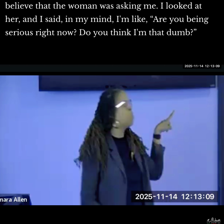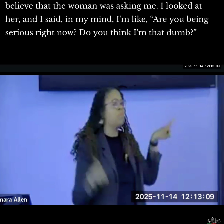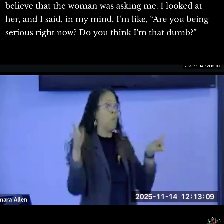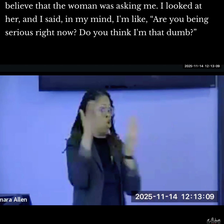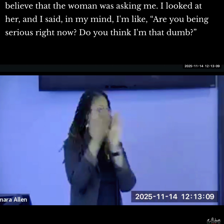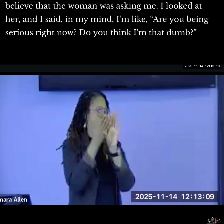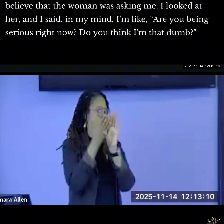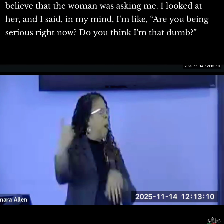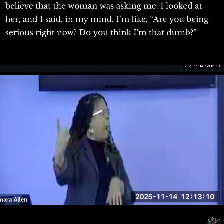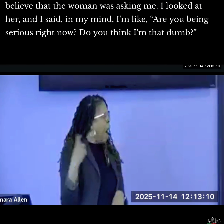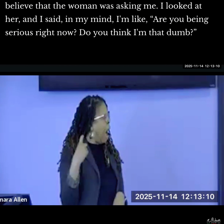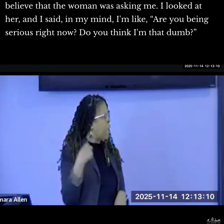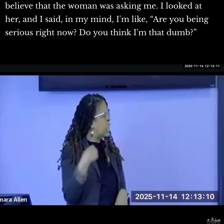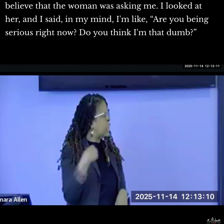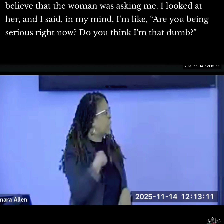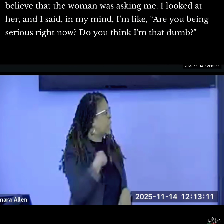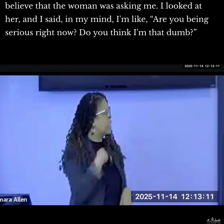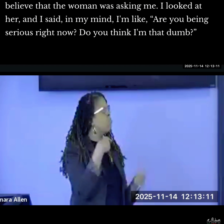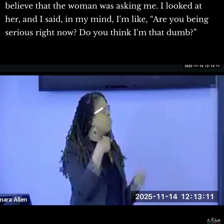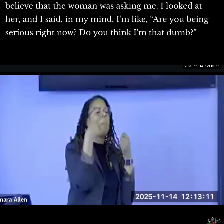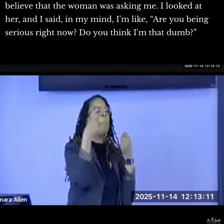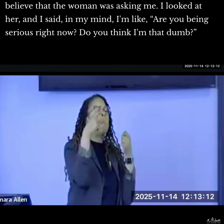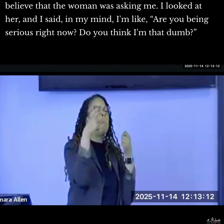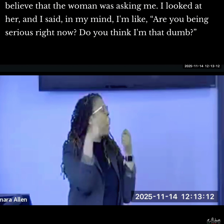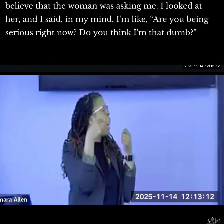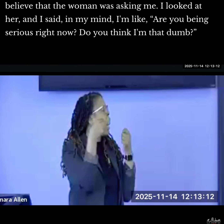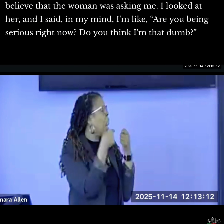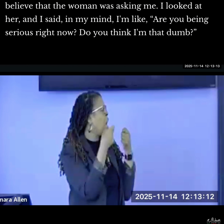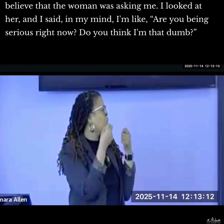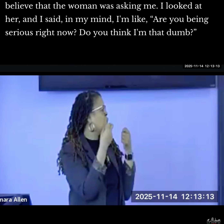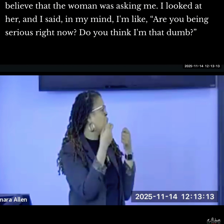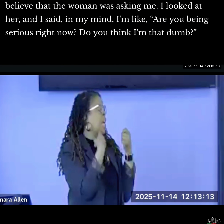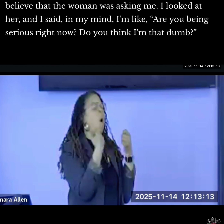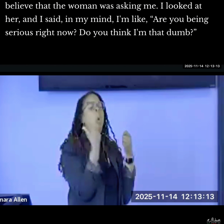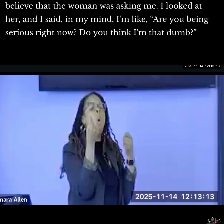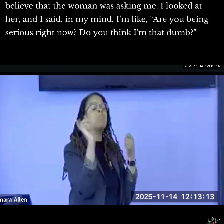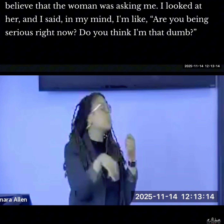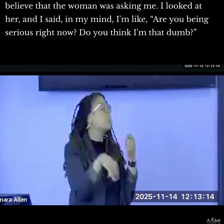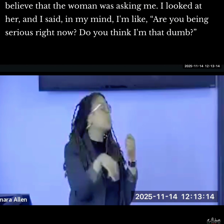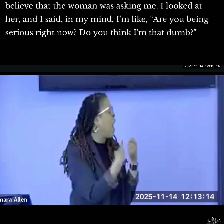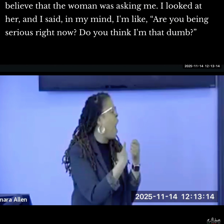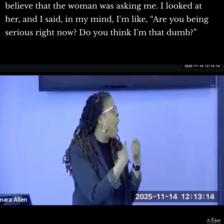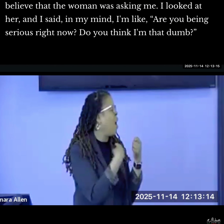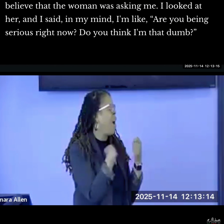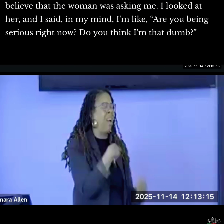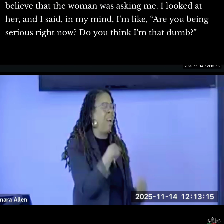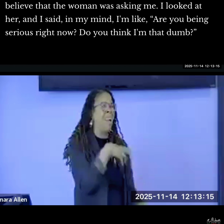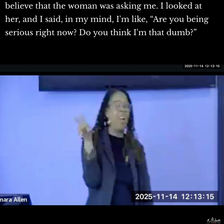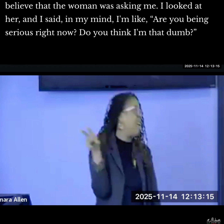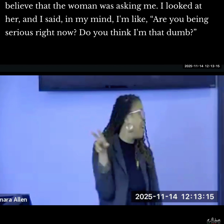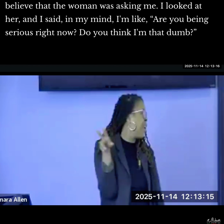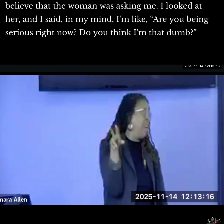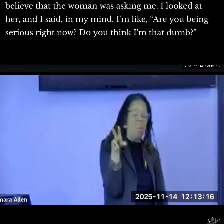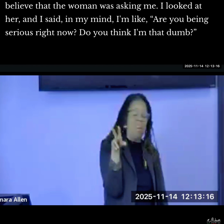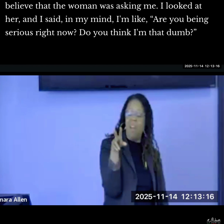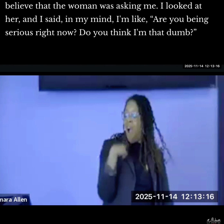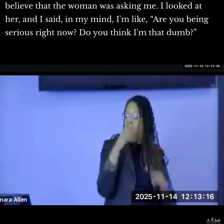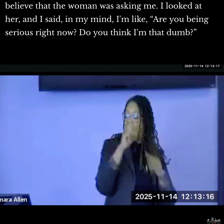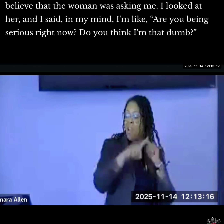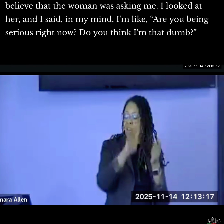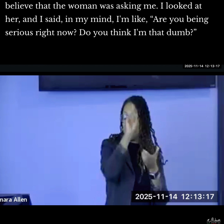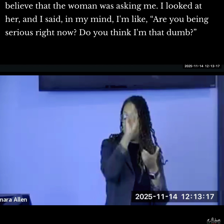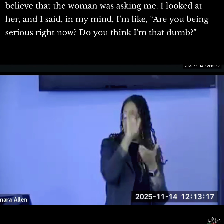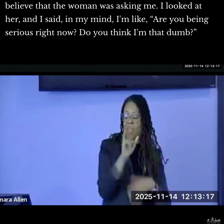she was sharing that experience. The psychologist asked me, pointing to a pen, and she